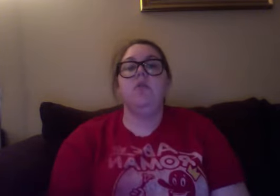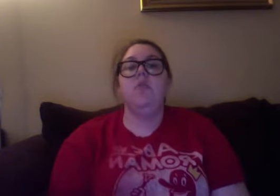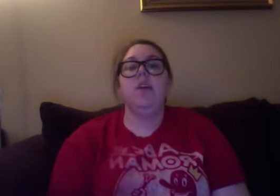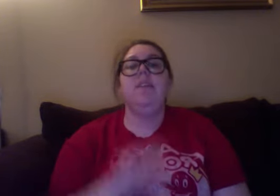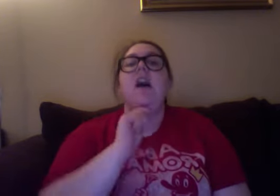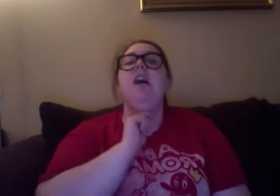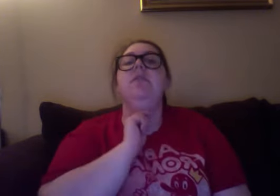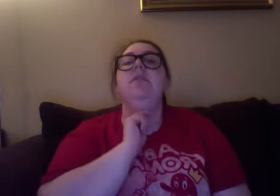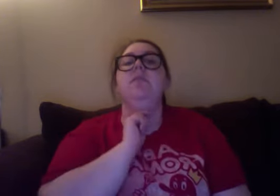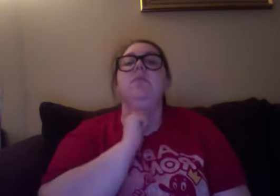Voice off?